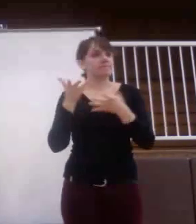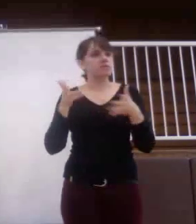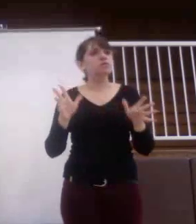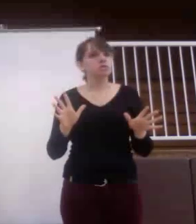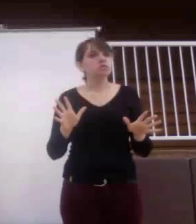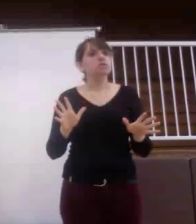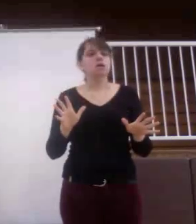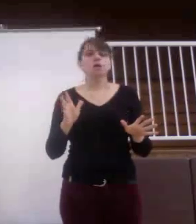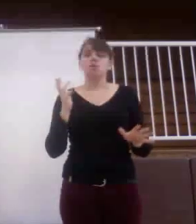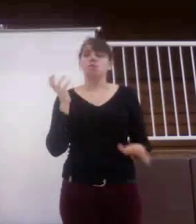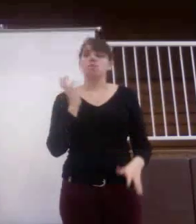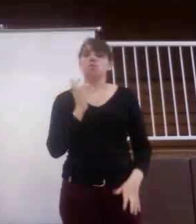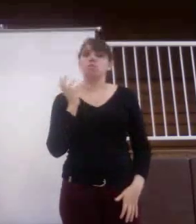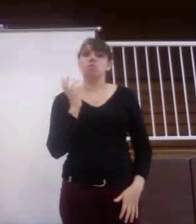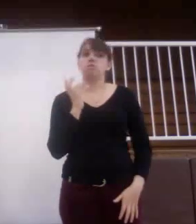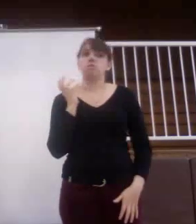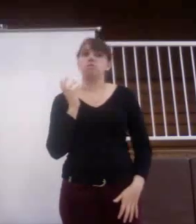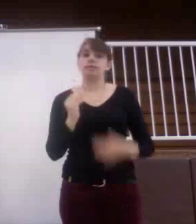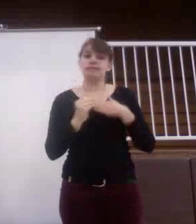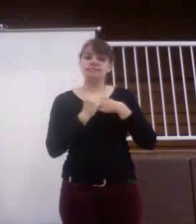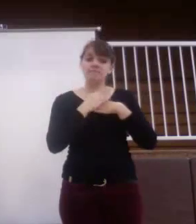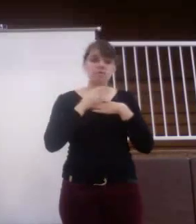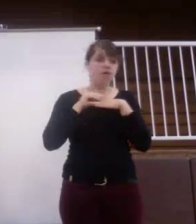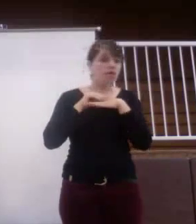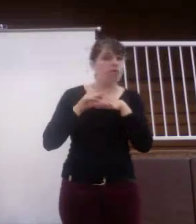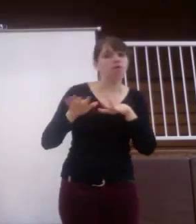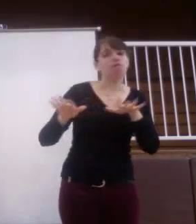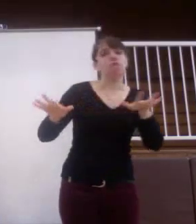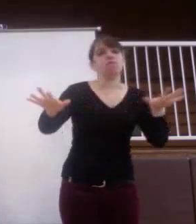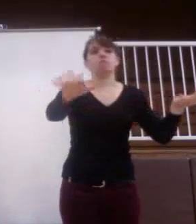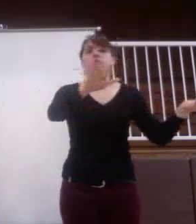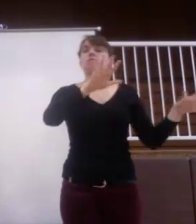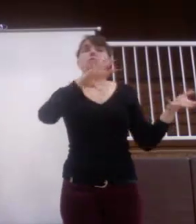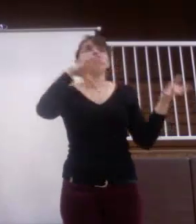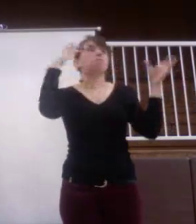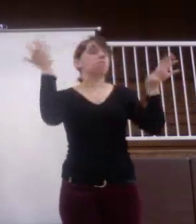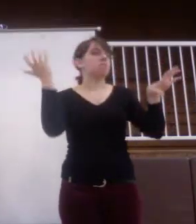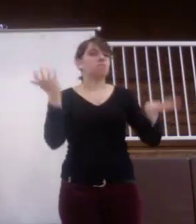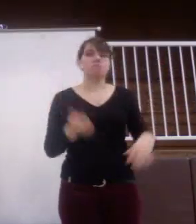the effect is disastrous.